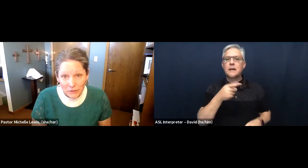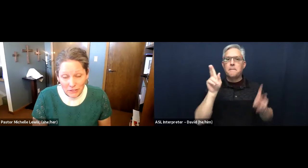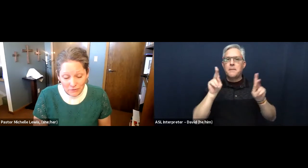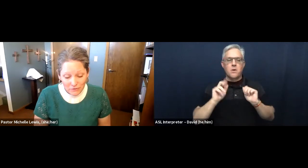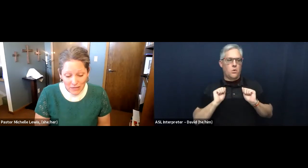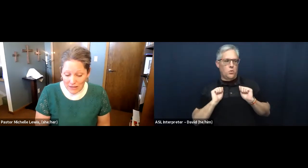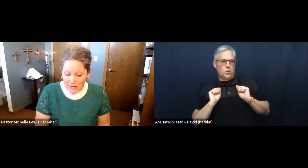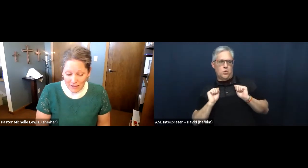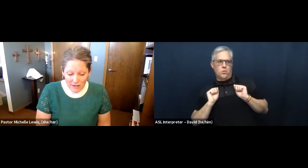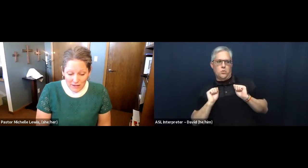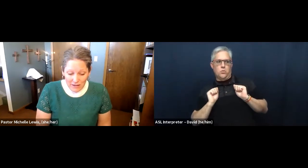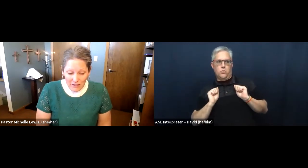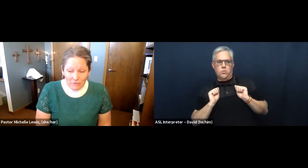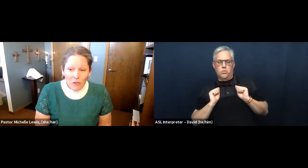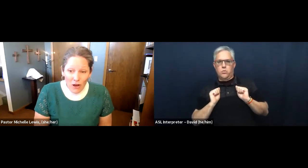all sorts of